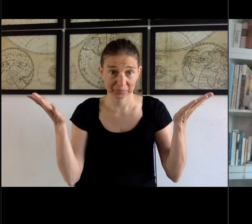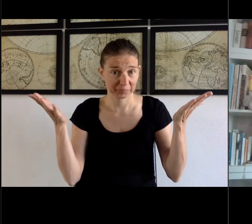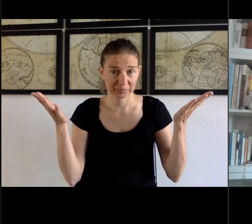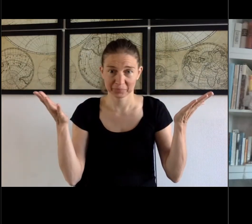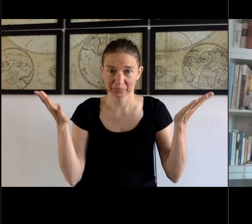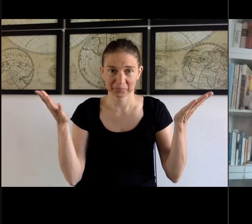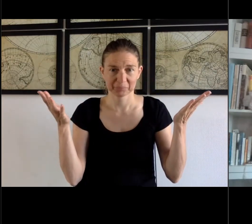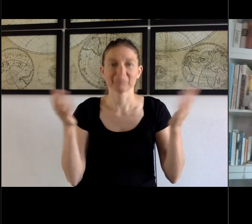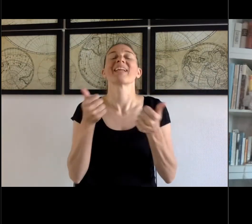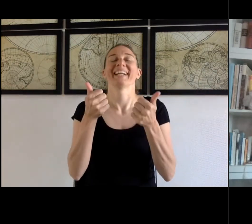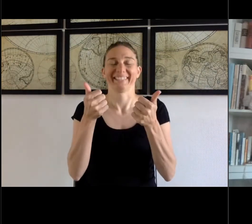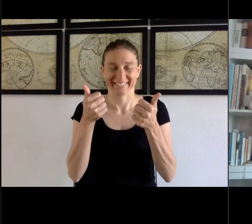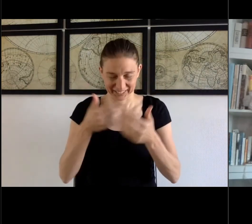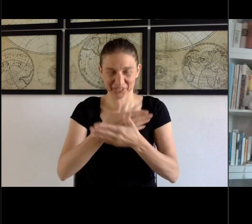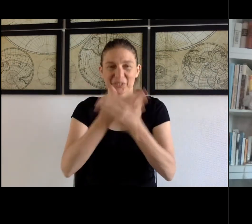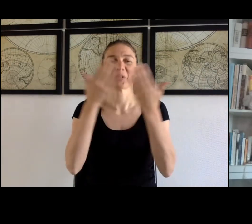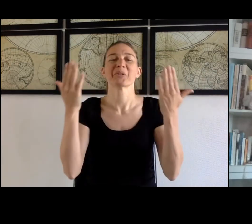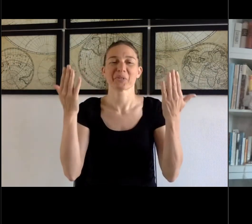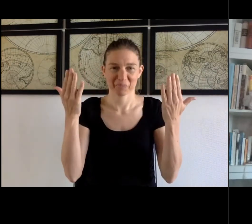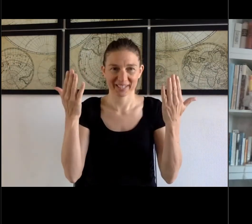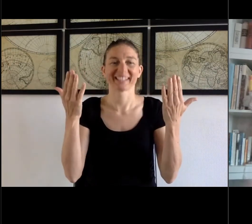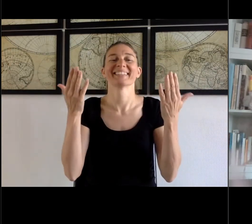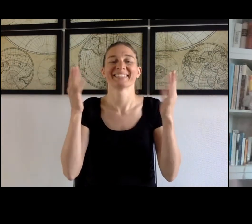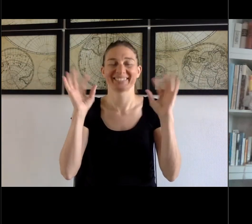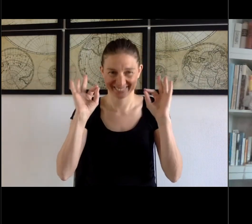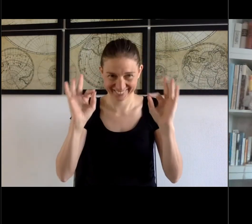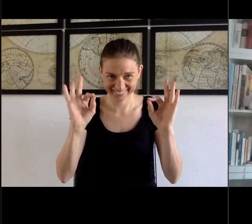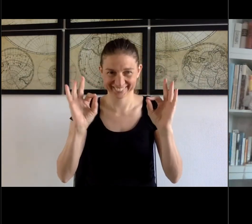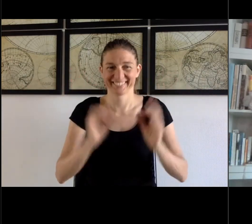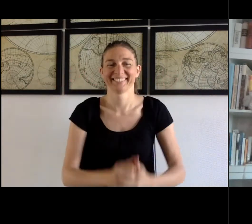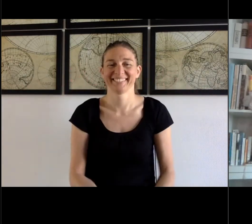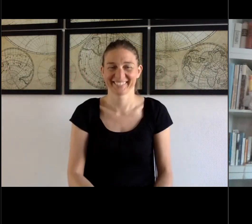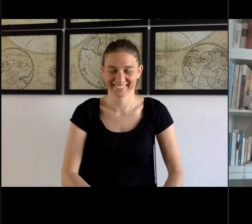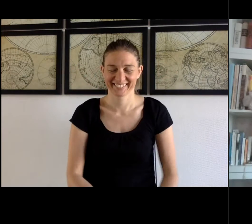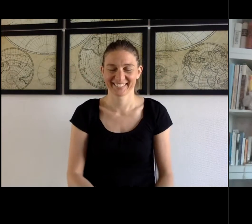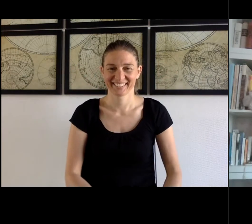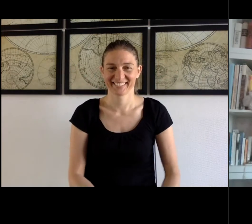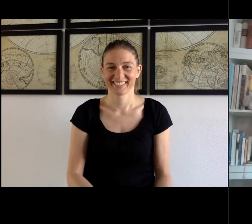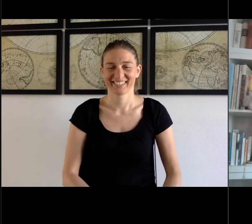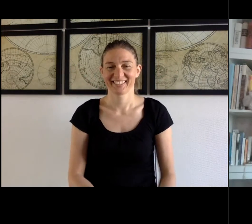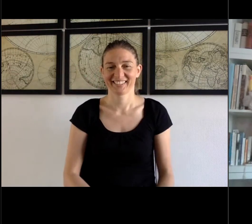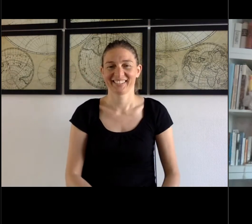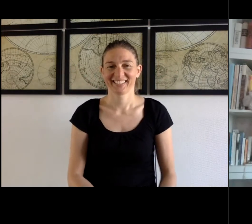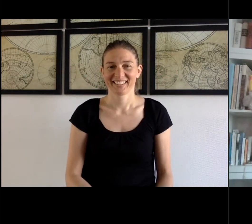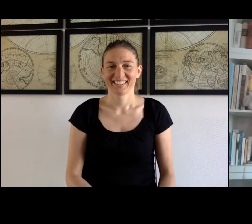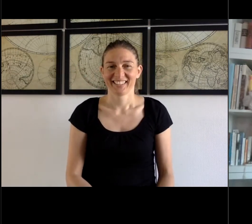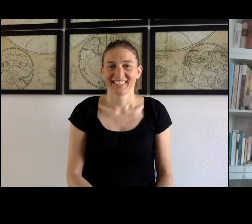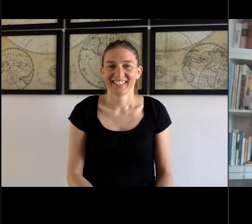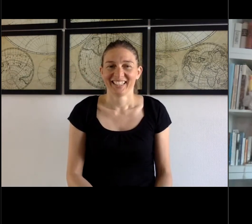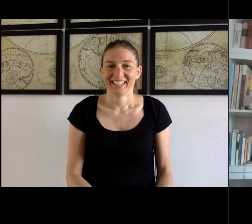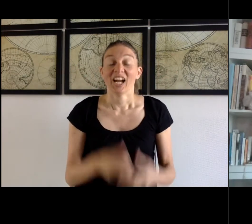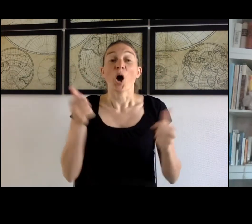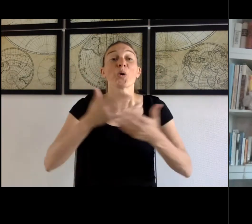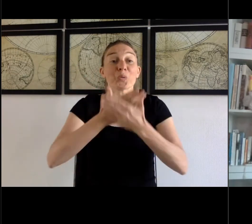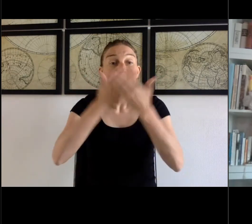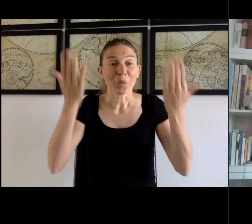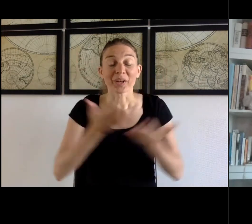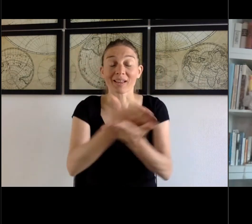Good morning, everybody. Can you hear me now? Great. I'm really happy to be here, and thank you so much